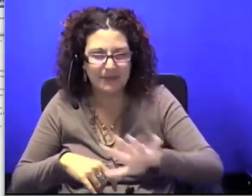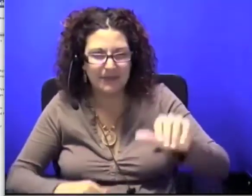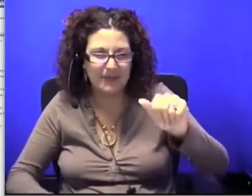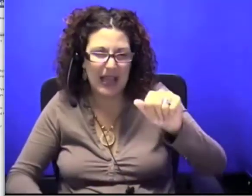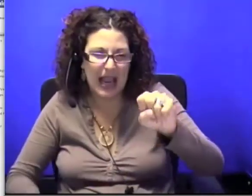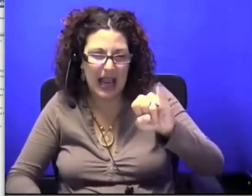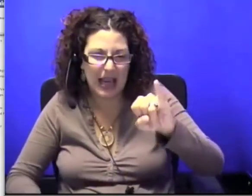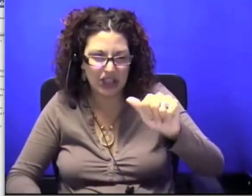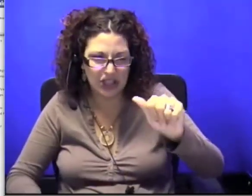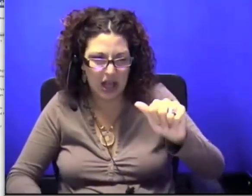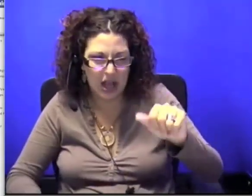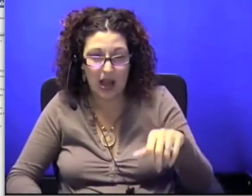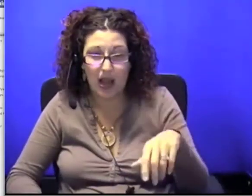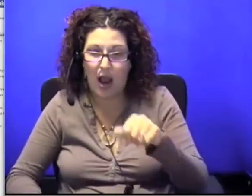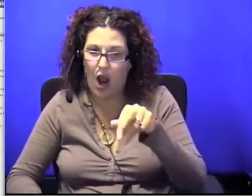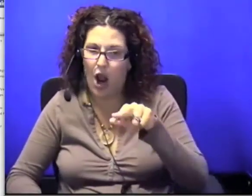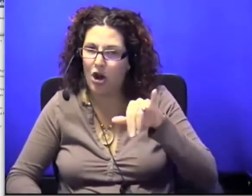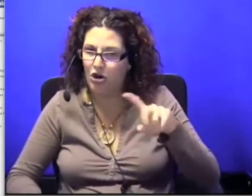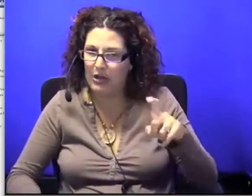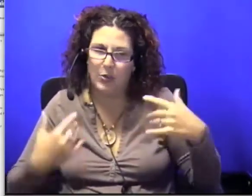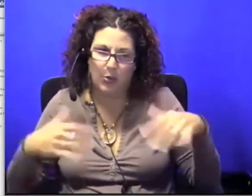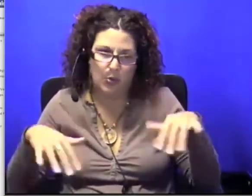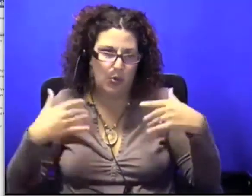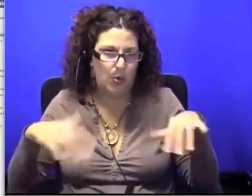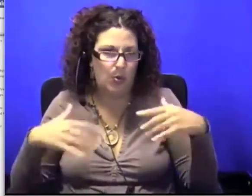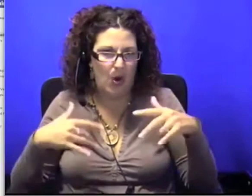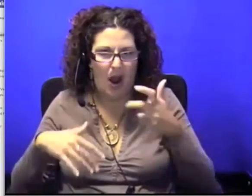Asia, RX is hot. I mean, you can't.